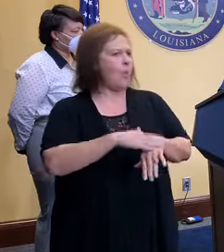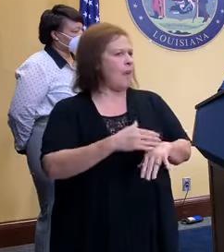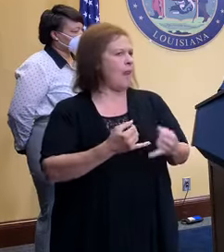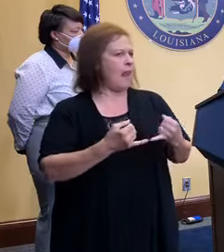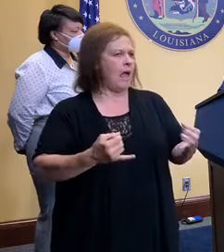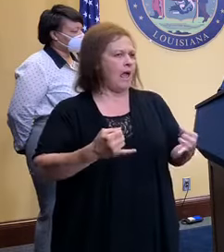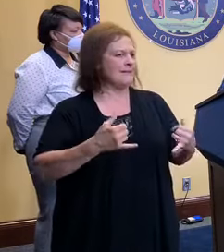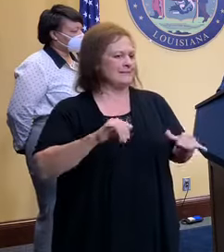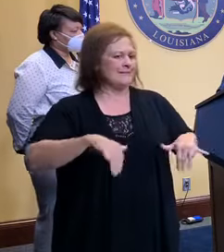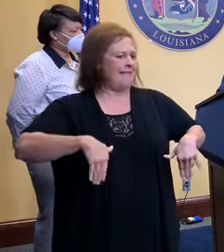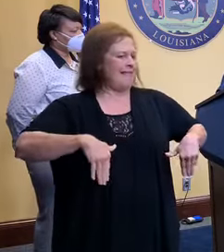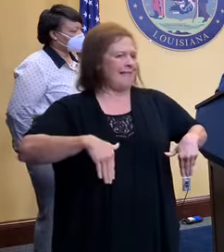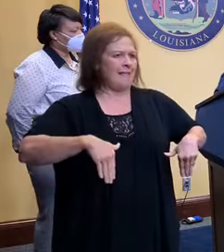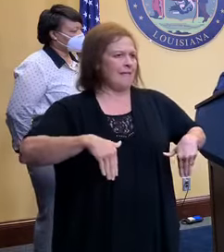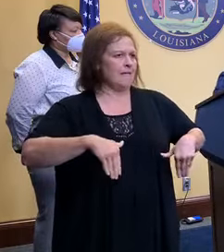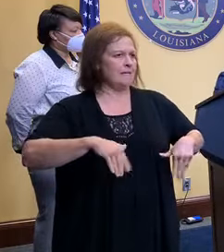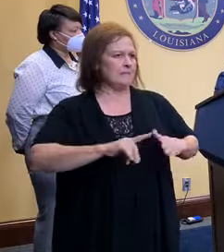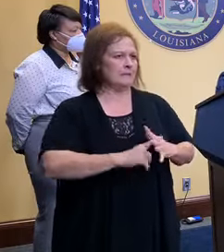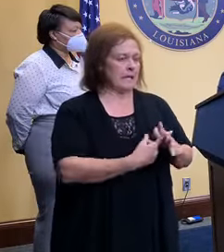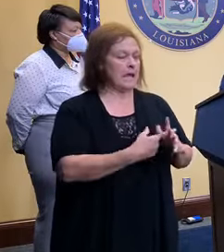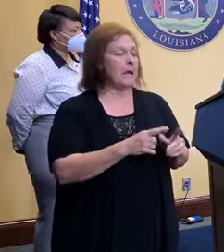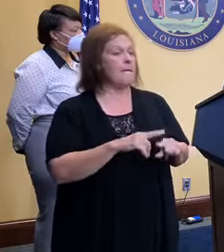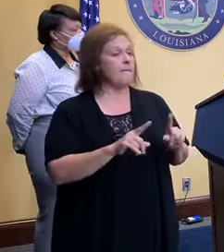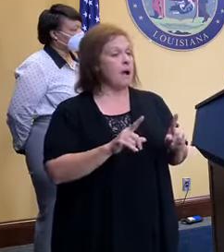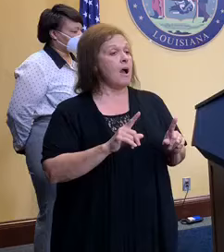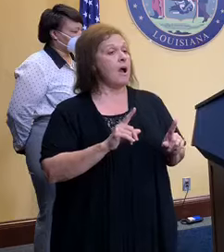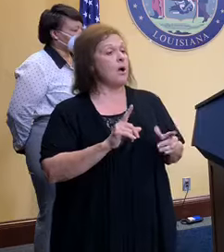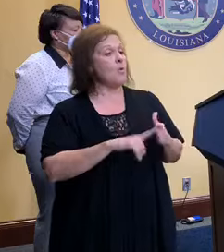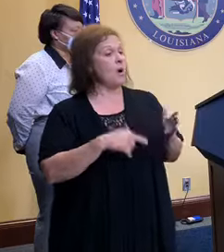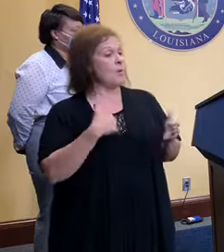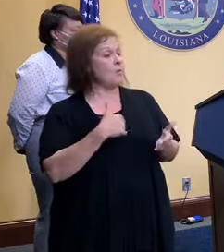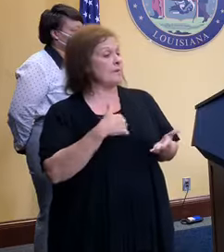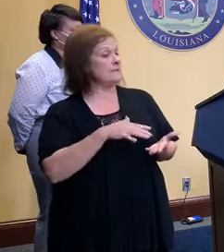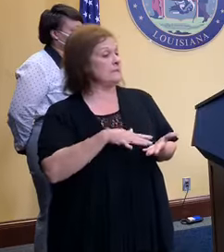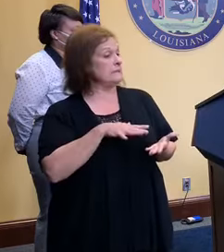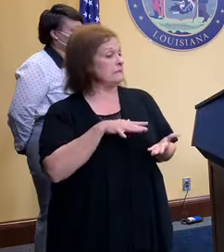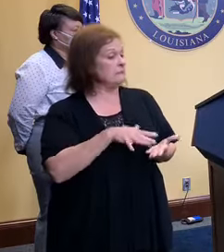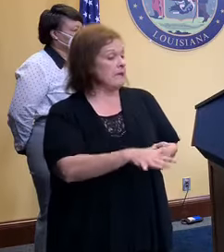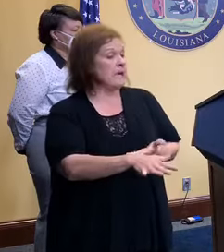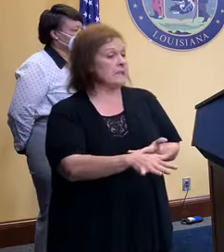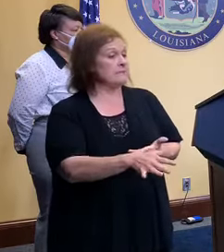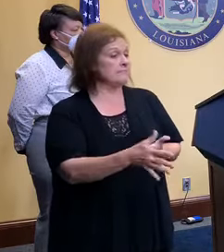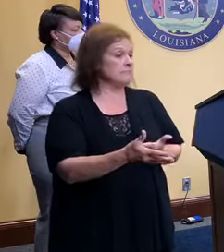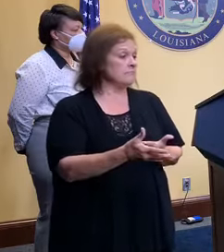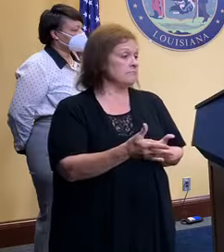not been made available. But as far as our outstanding spends, we are looking to